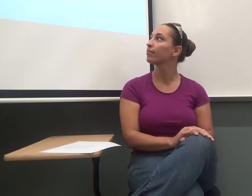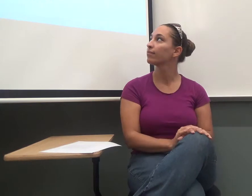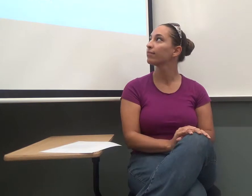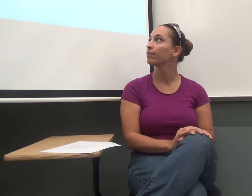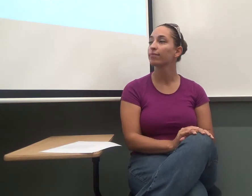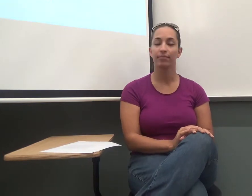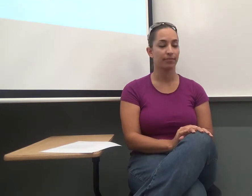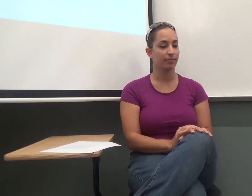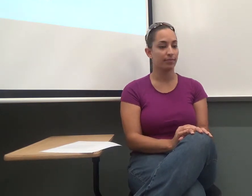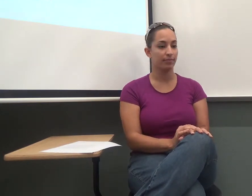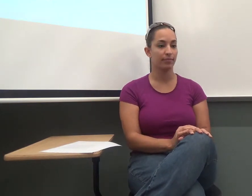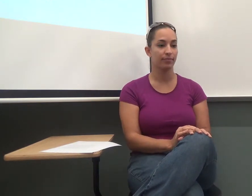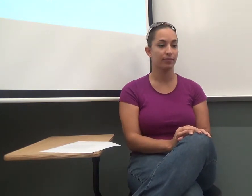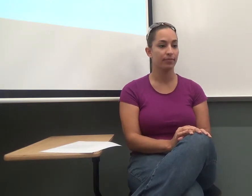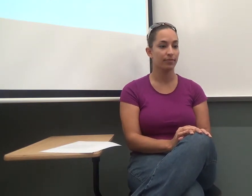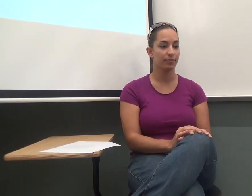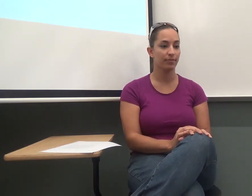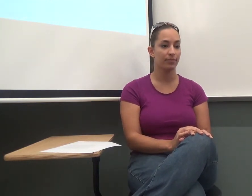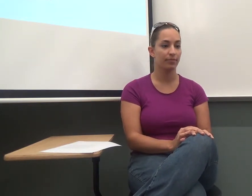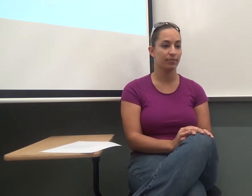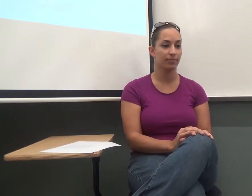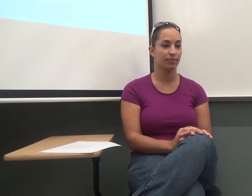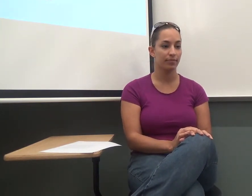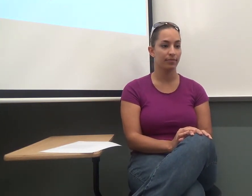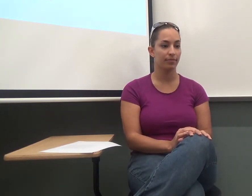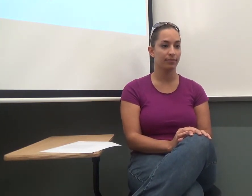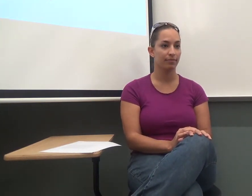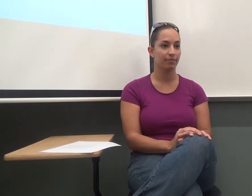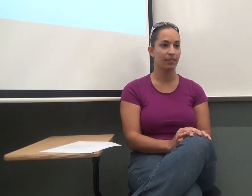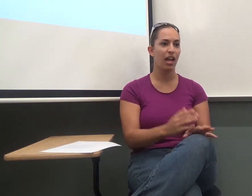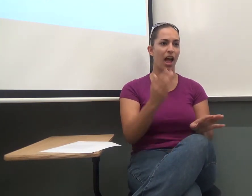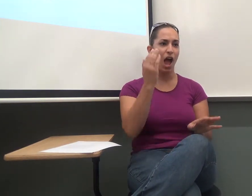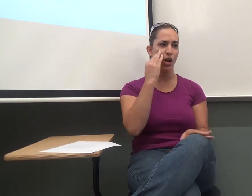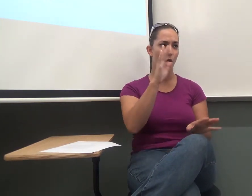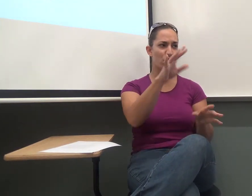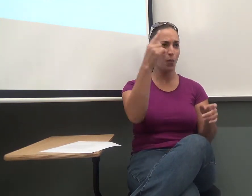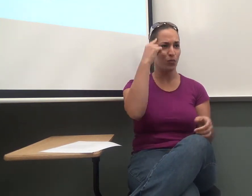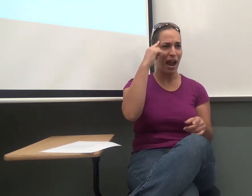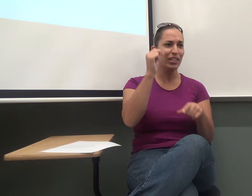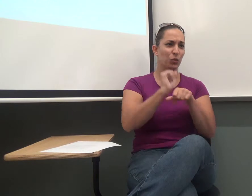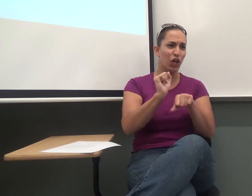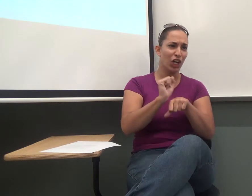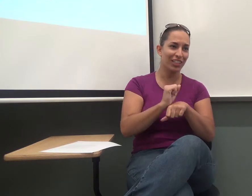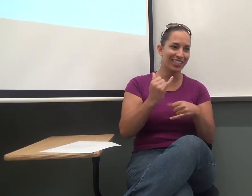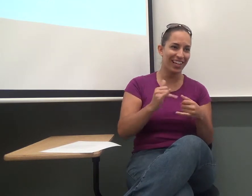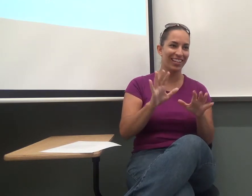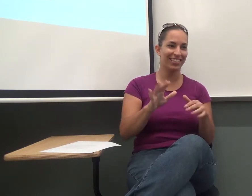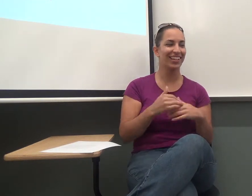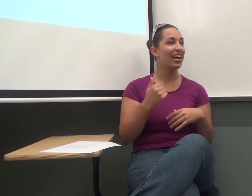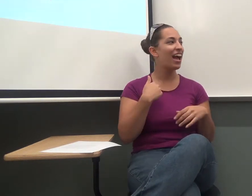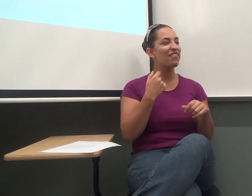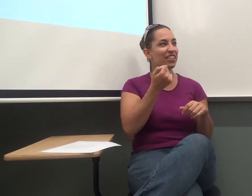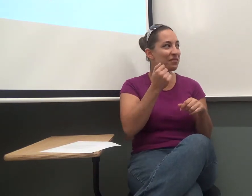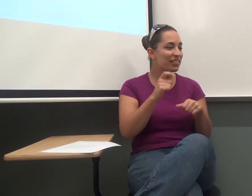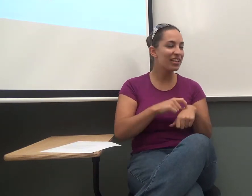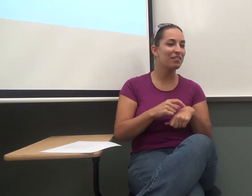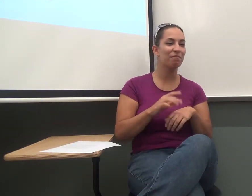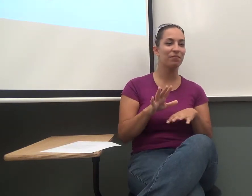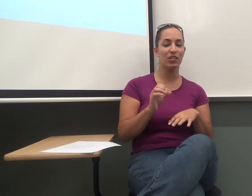half a sentence. I know, I made your brains work today, all right? Here we go. So we got a little bit of time. In general, cockatiels